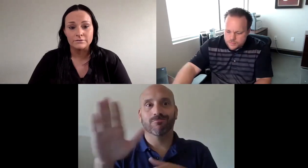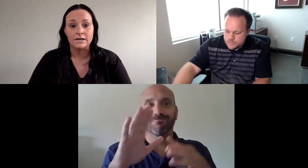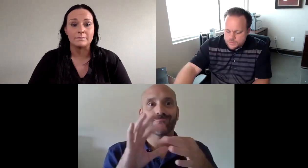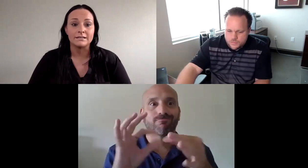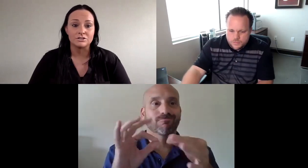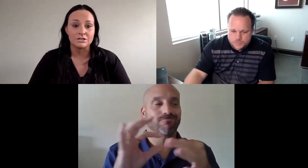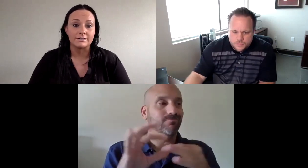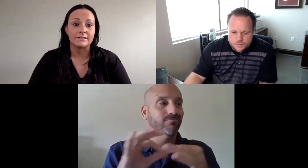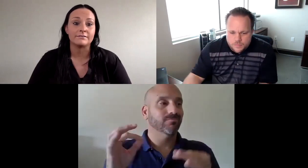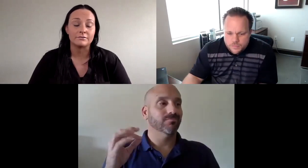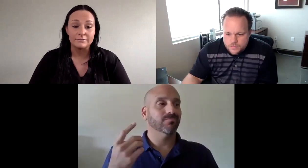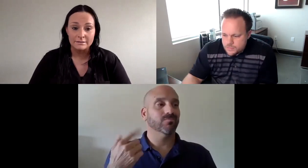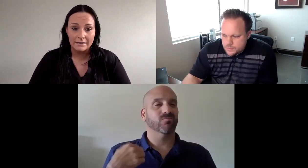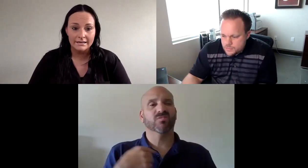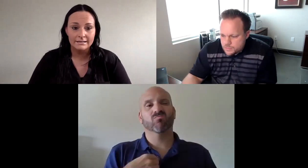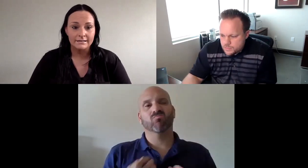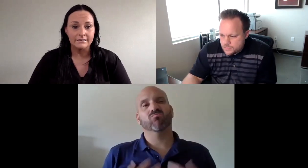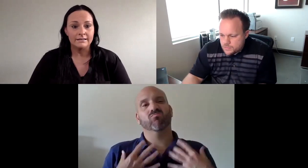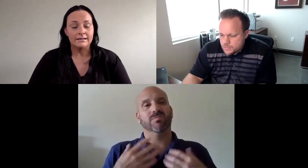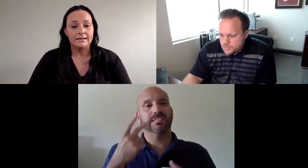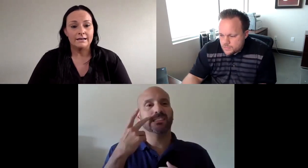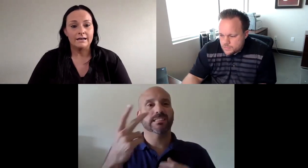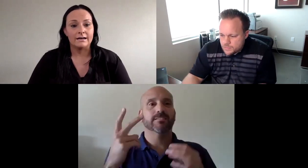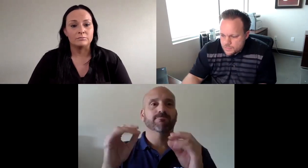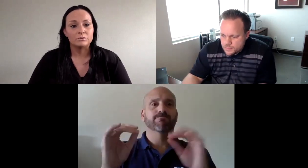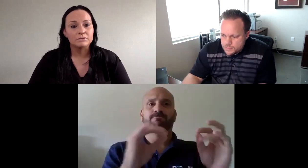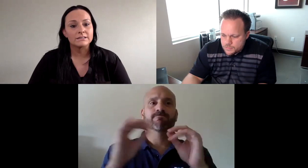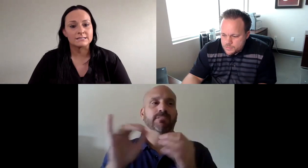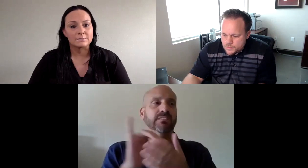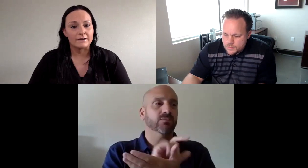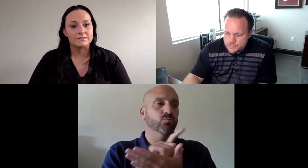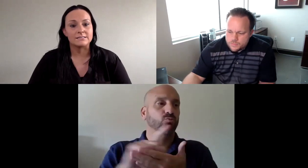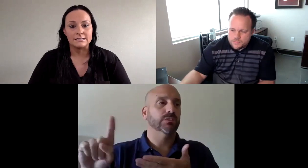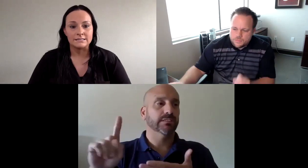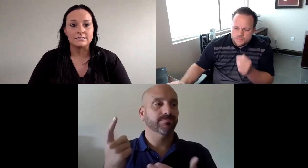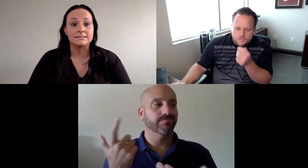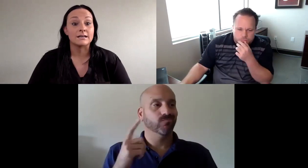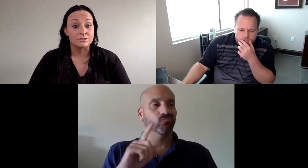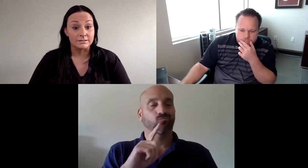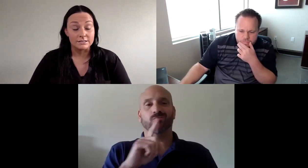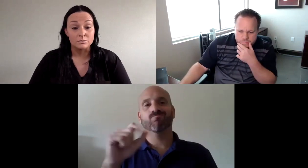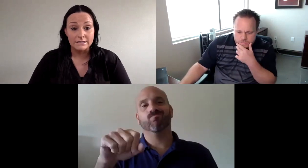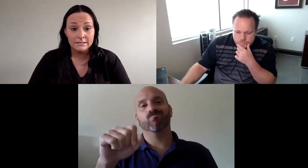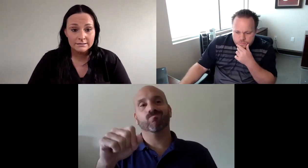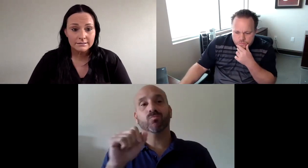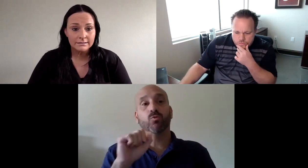coming and sharing their feedback. We're really inspired to see the discussion this week.